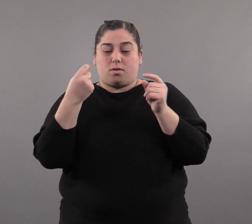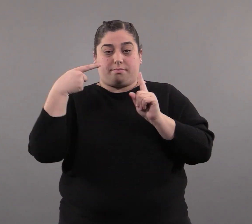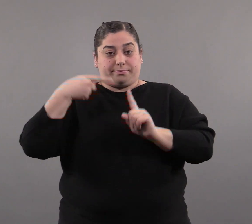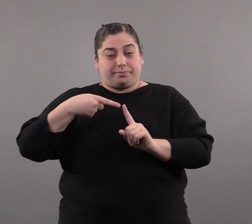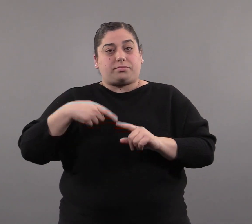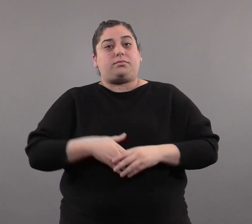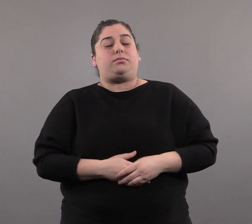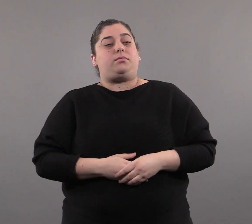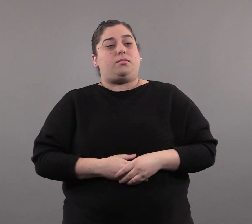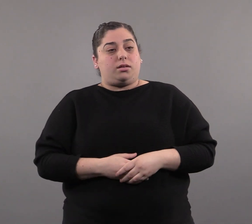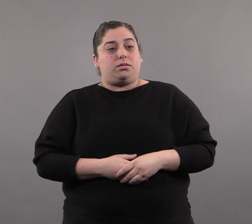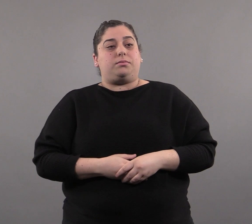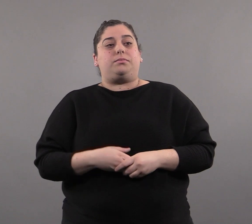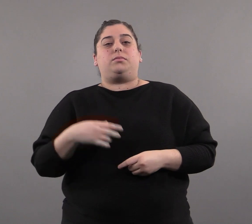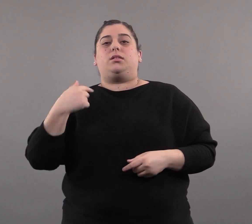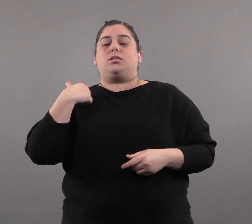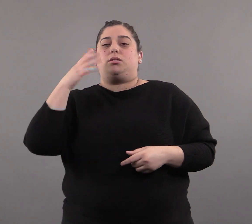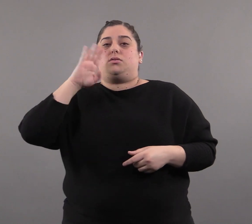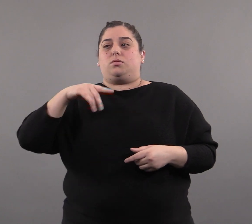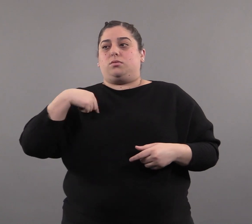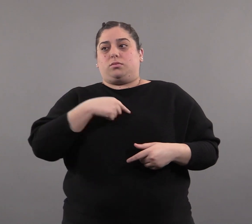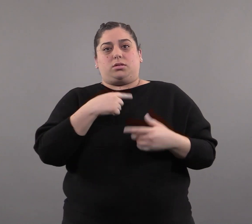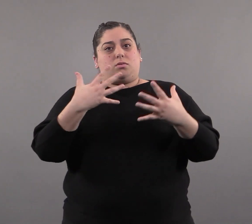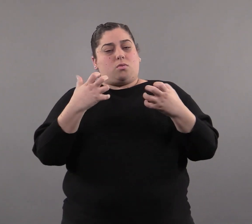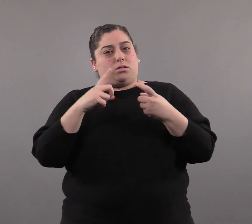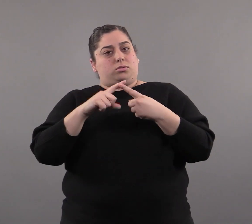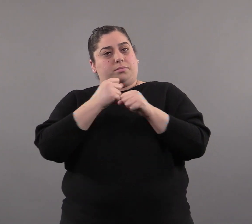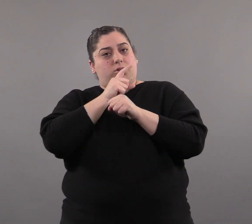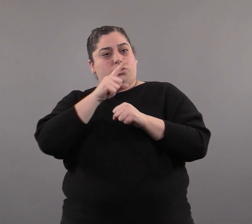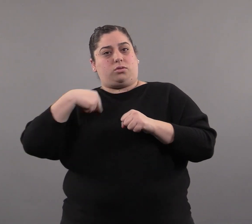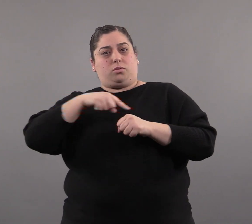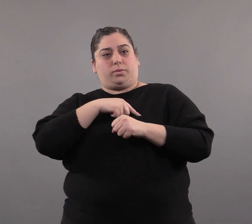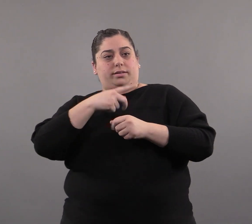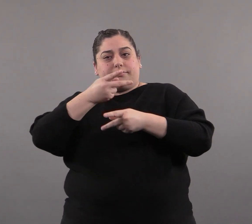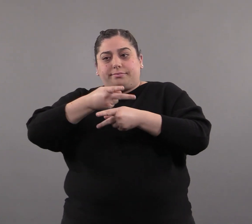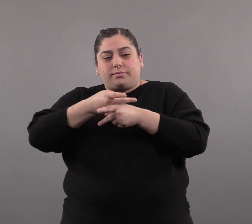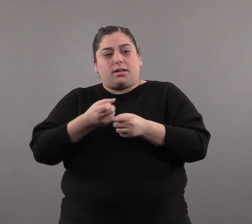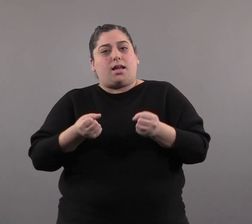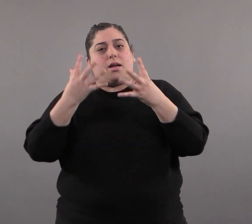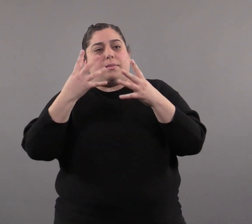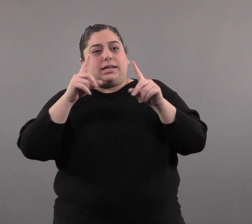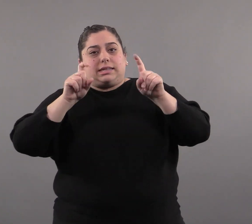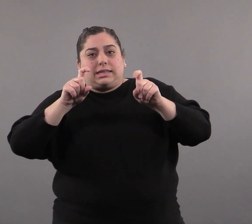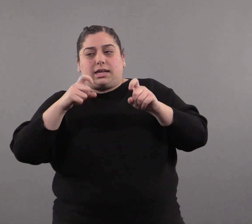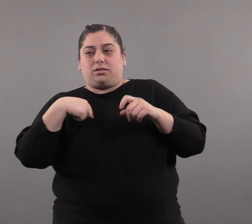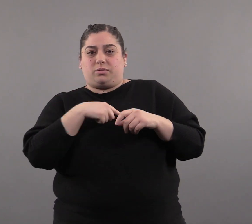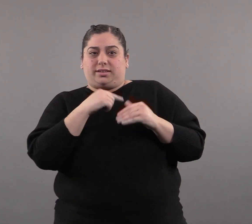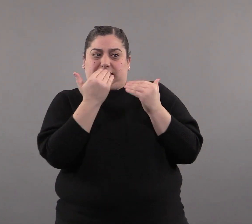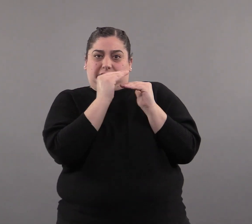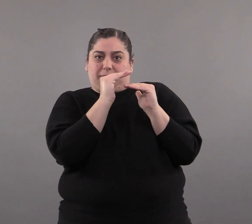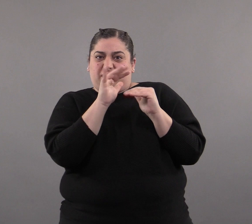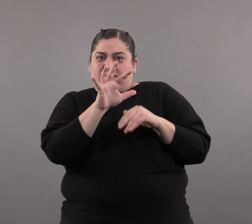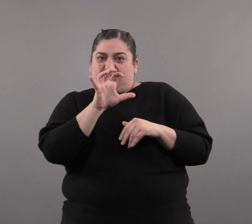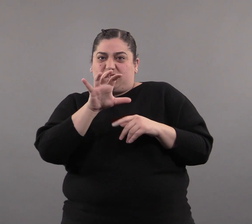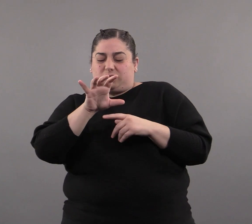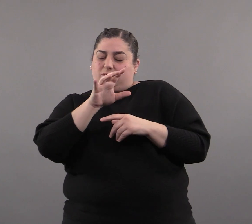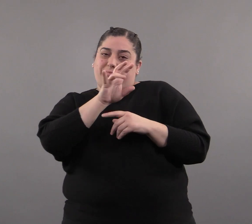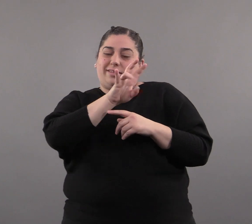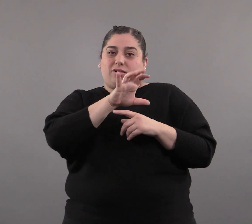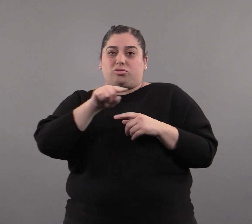to be good stewards of the tests that are available. There is still the request and